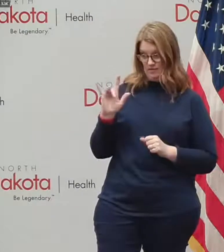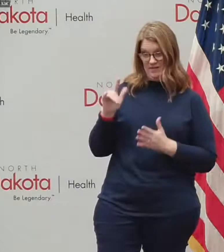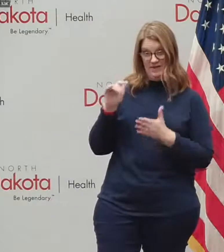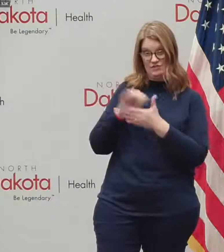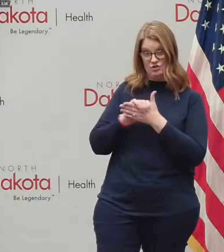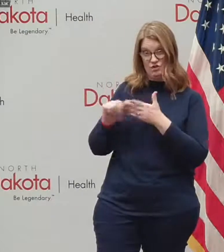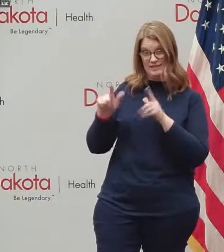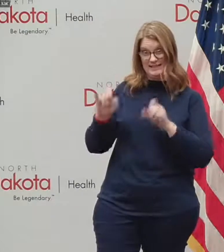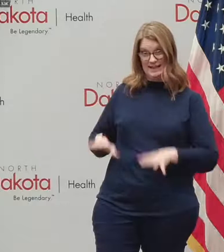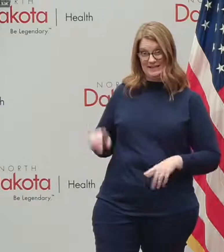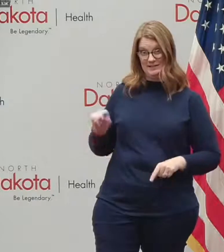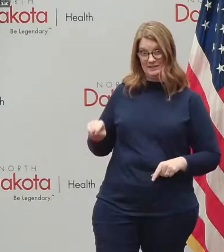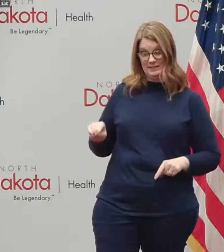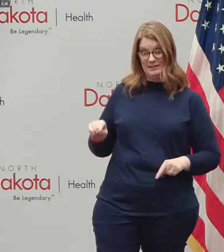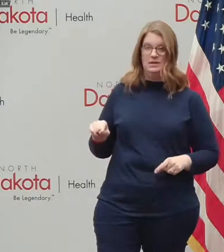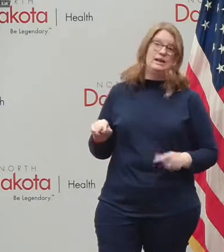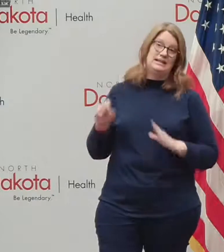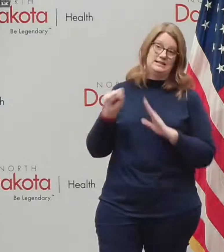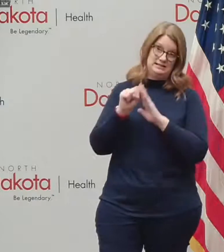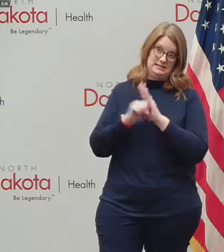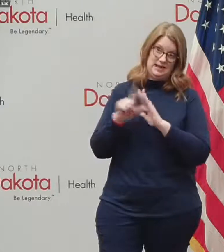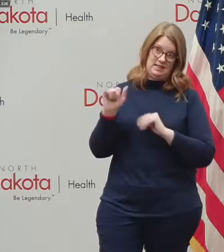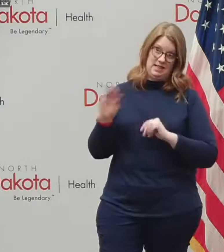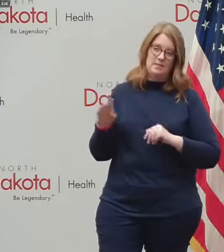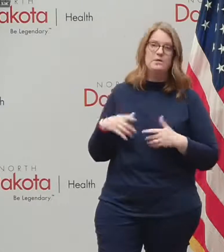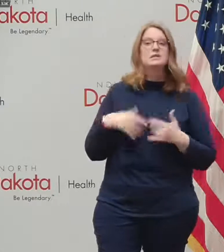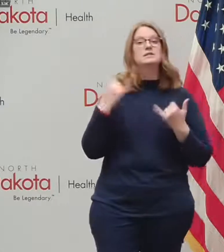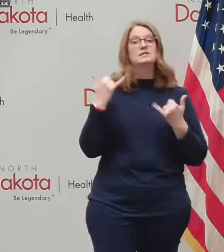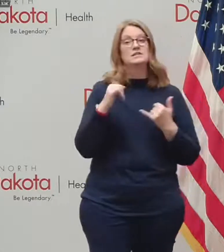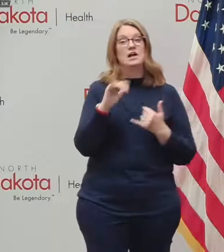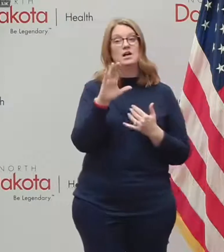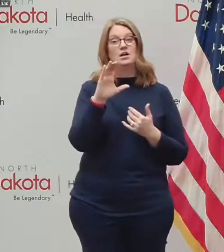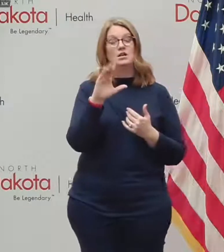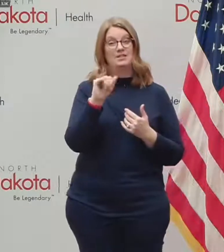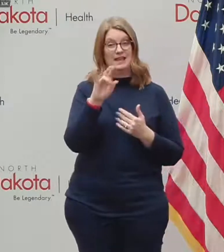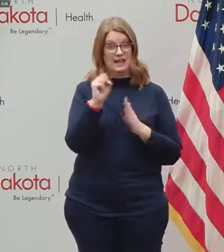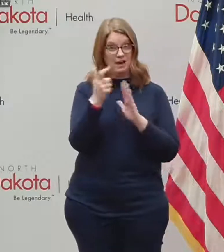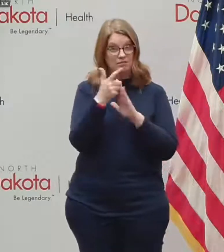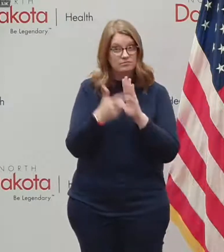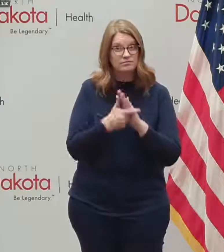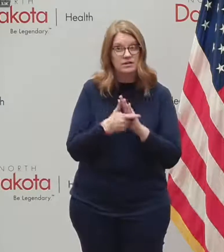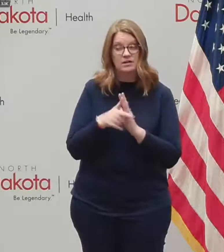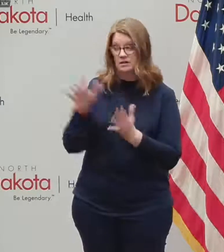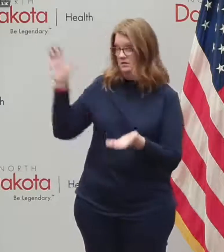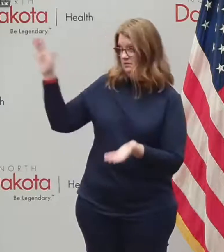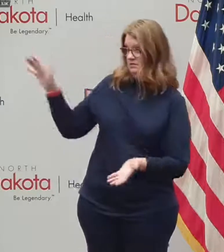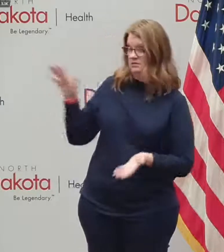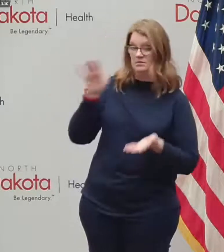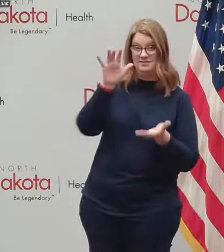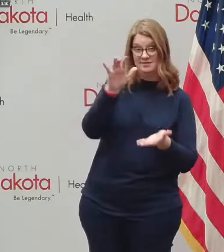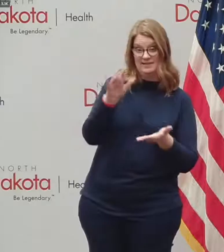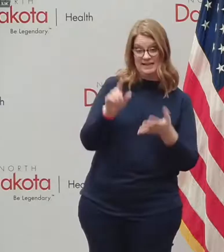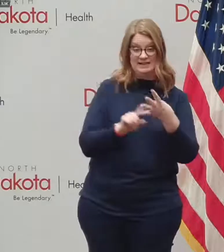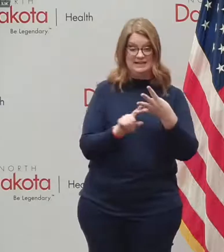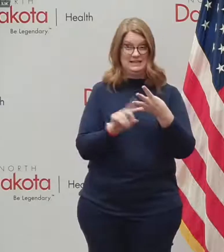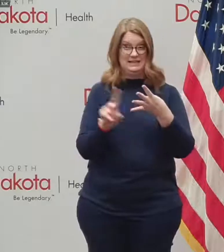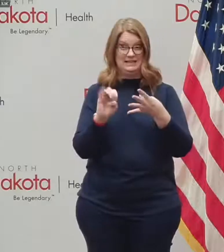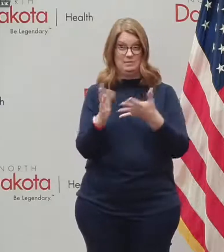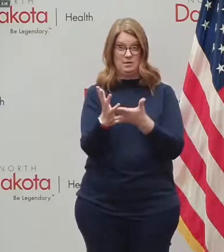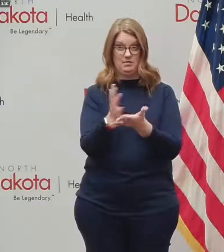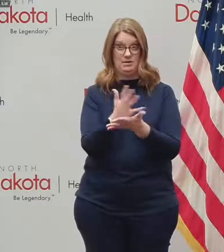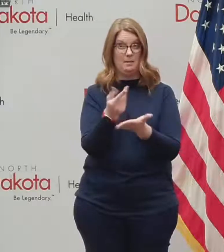state lab. So when the coronavirus relief funds run out under the current stimulus bill at the end of December, if we're in a position